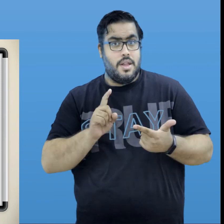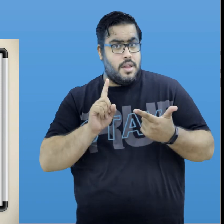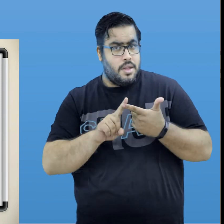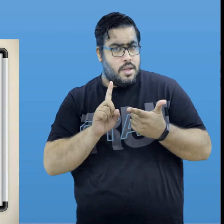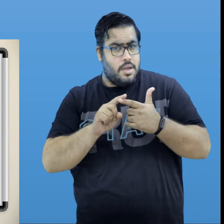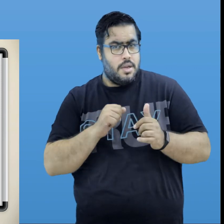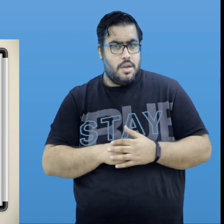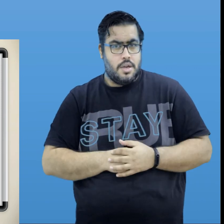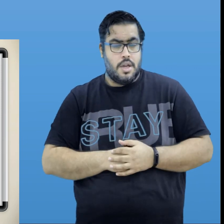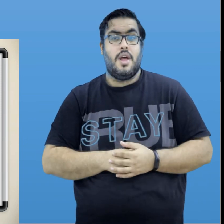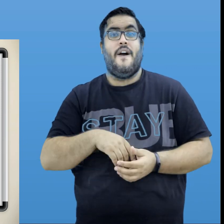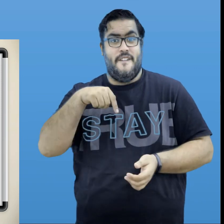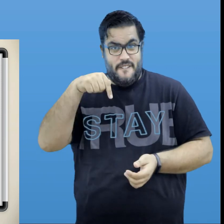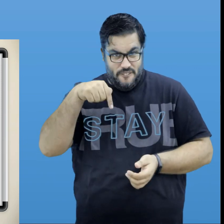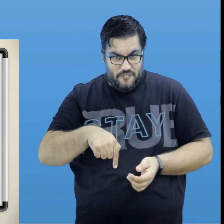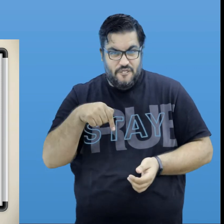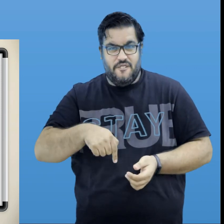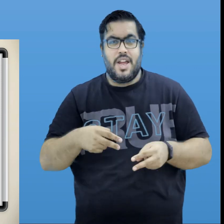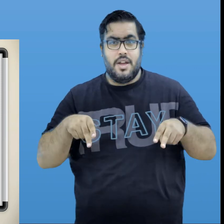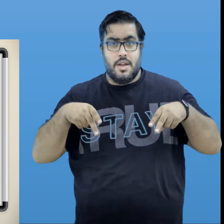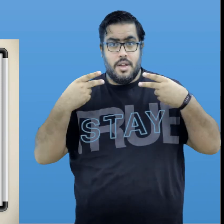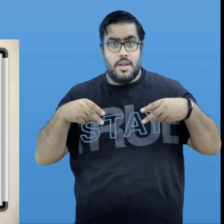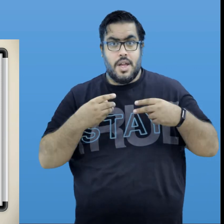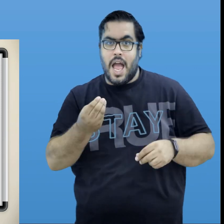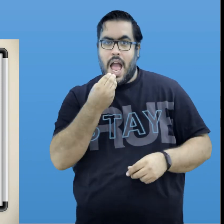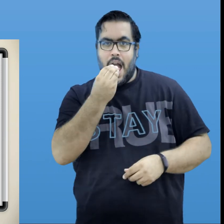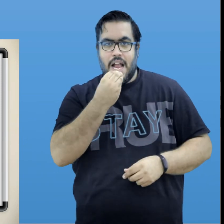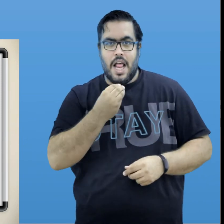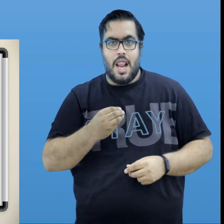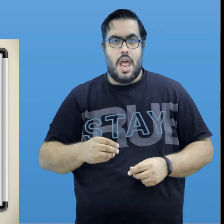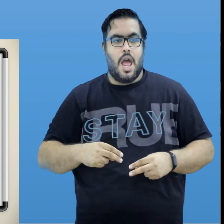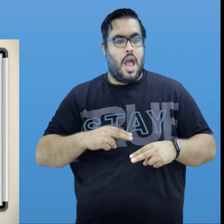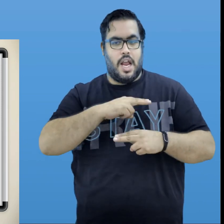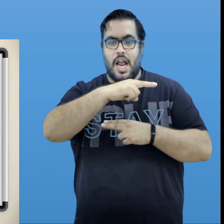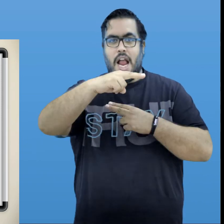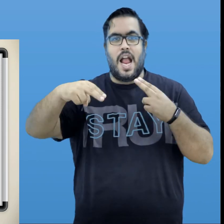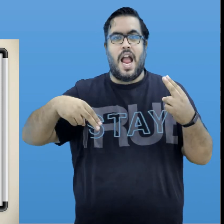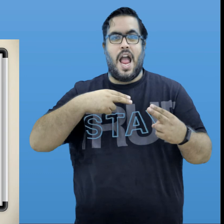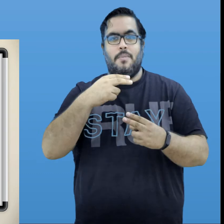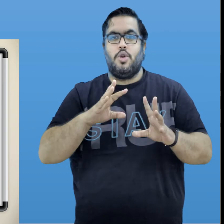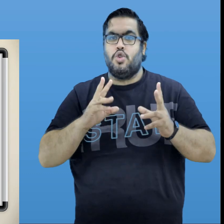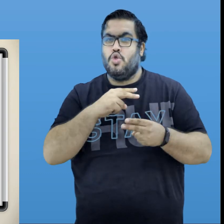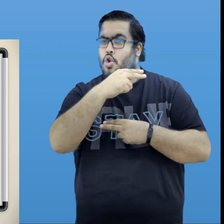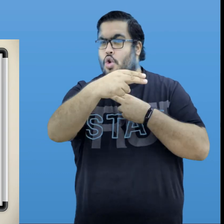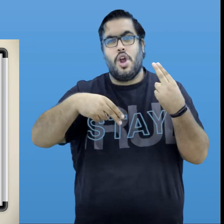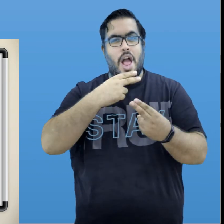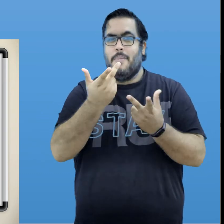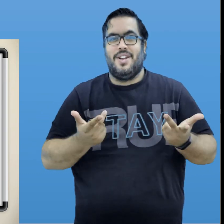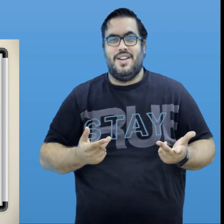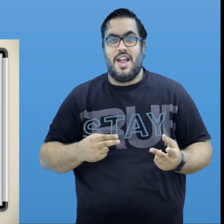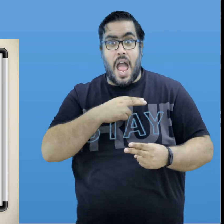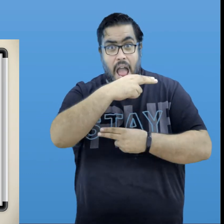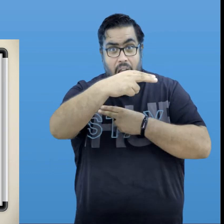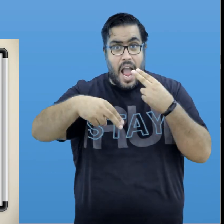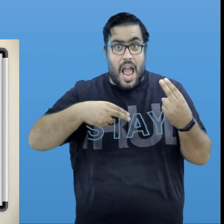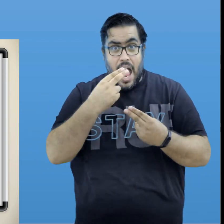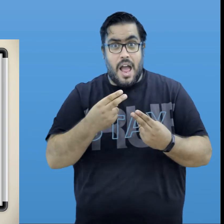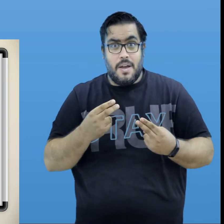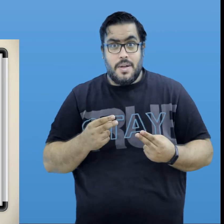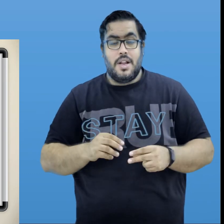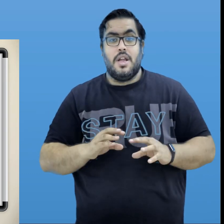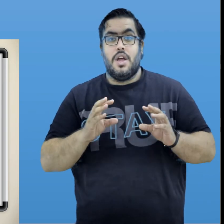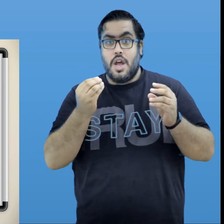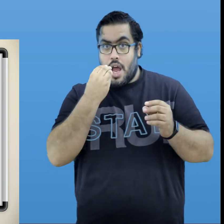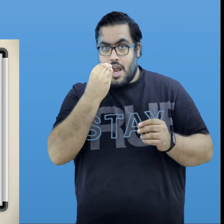make sense, right? So we use the wrong word here for the context. Okay, now what about following?